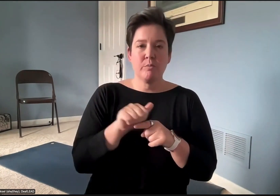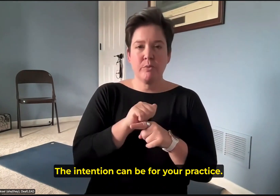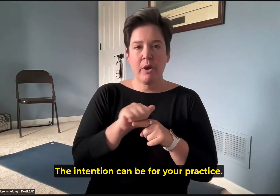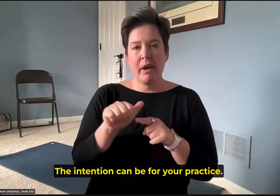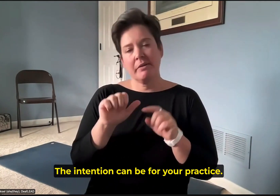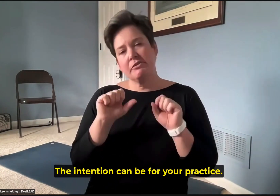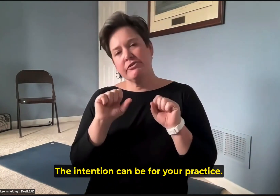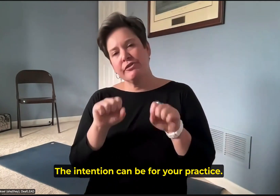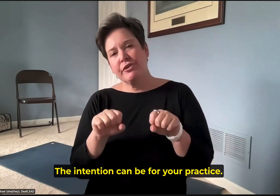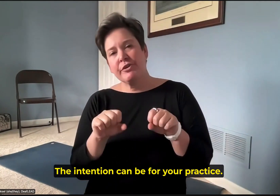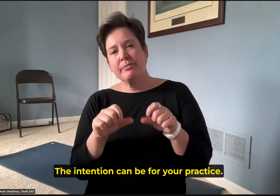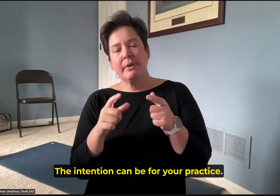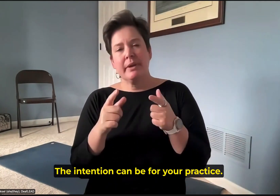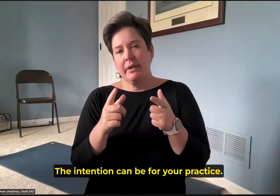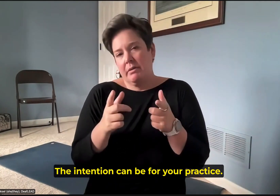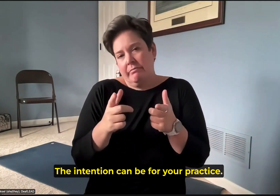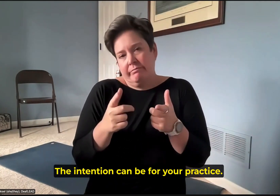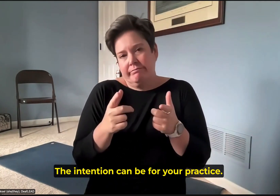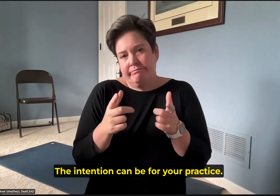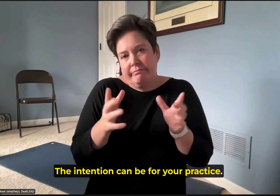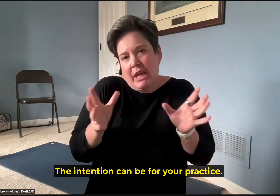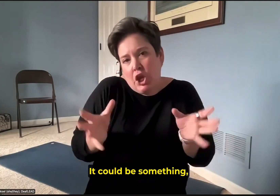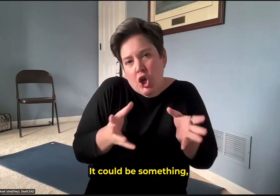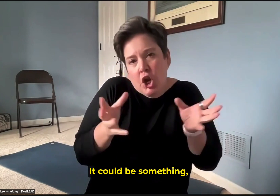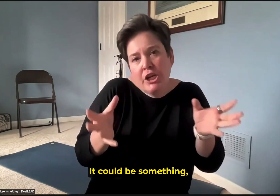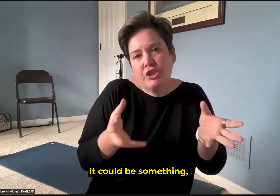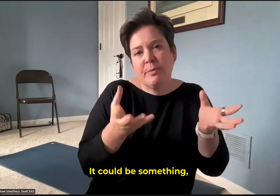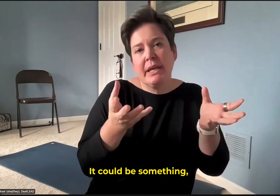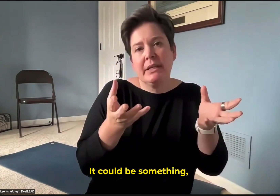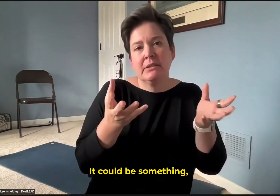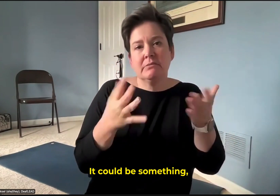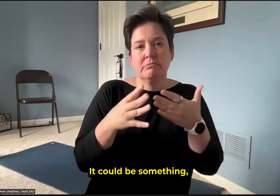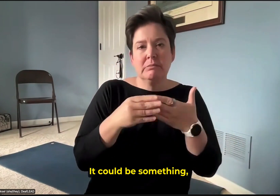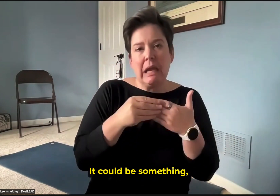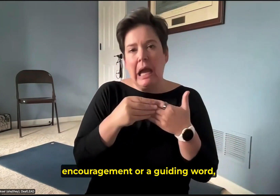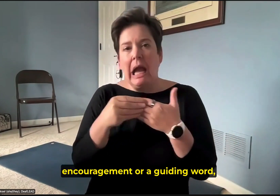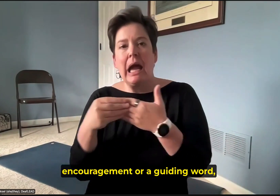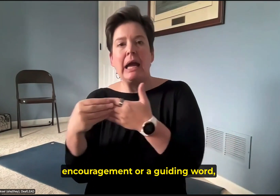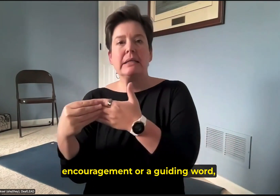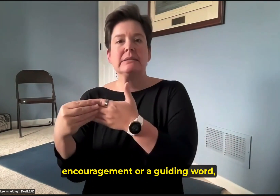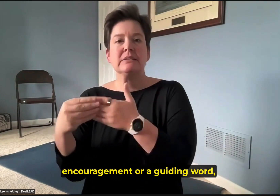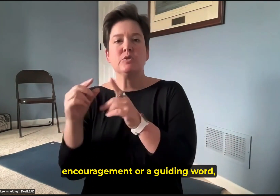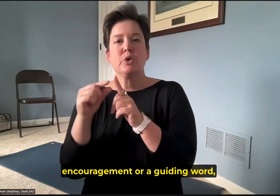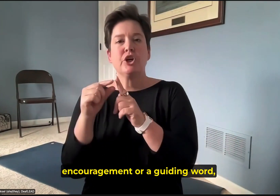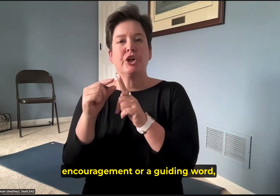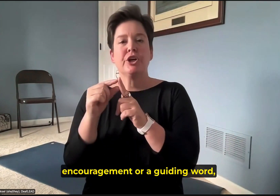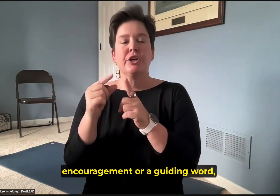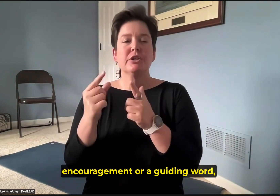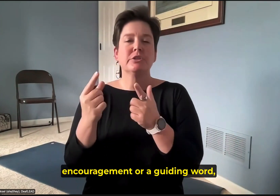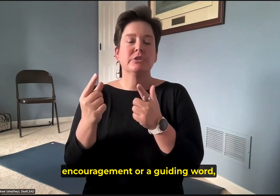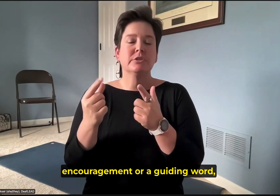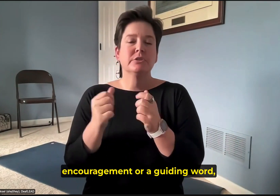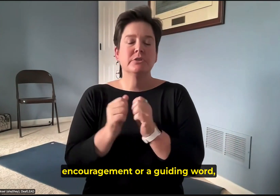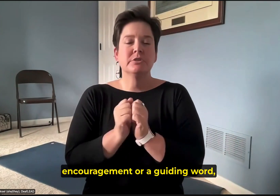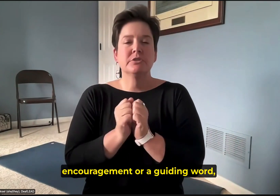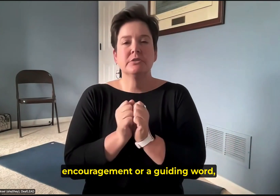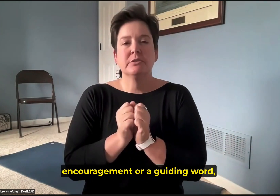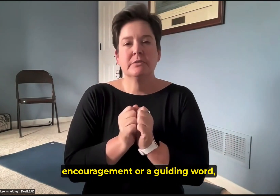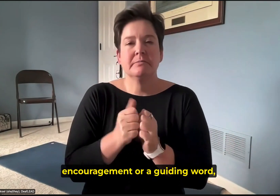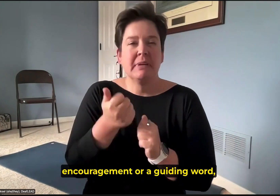The intention can be for your practice. It could be something encouragement or a guiding